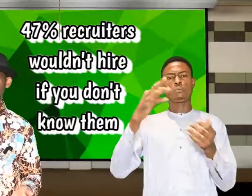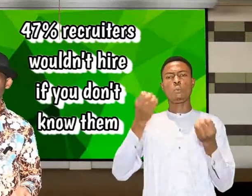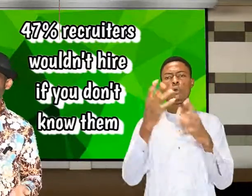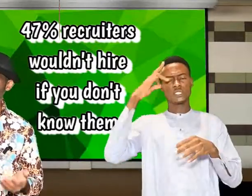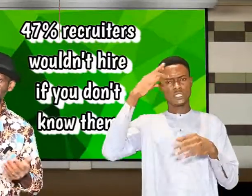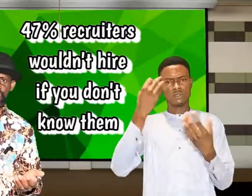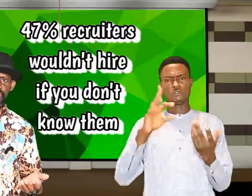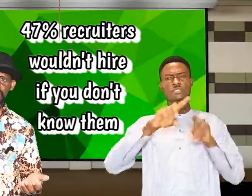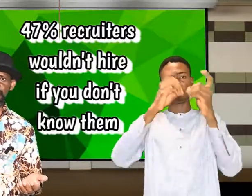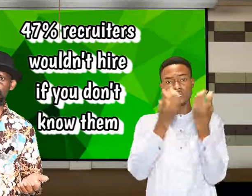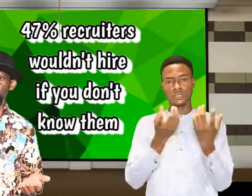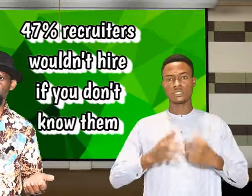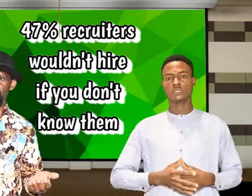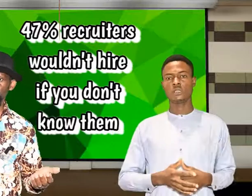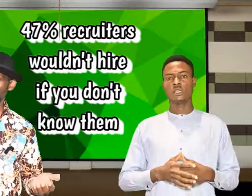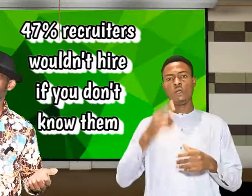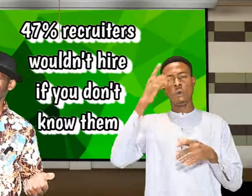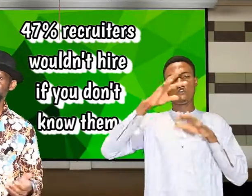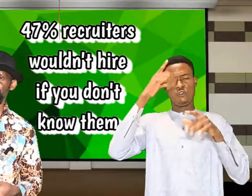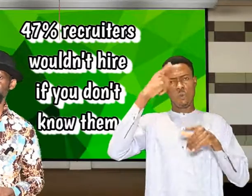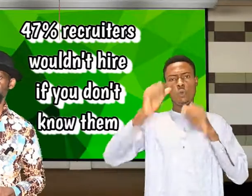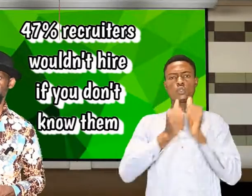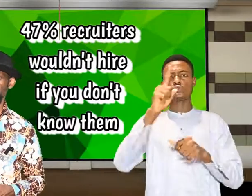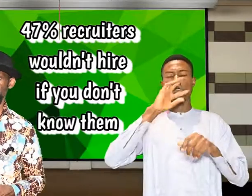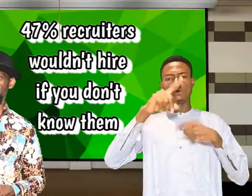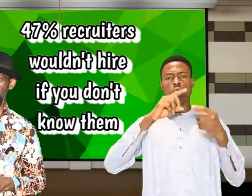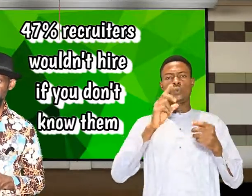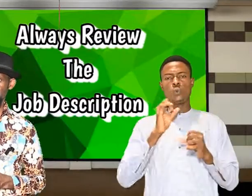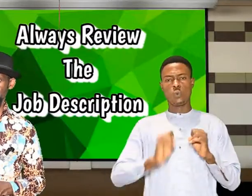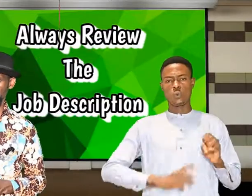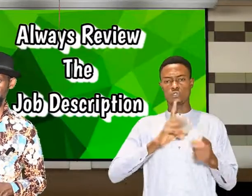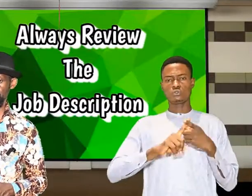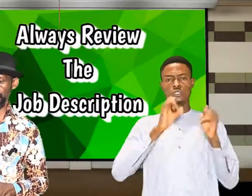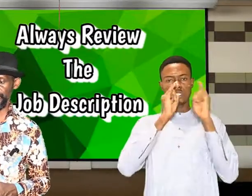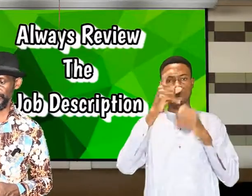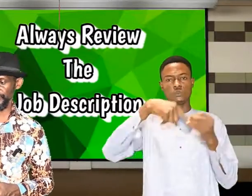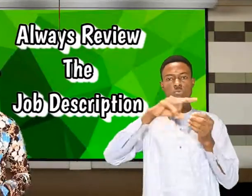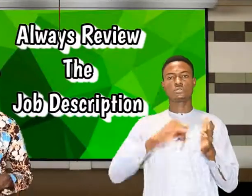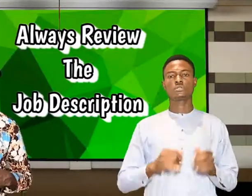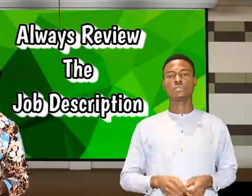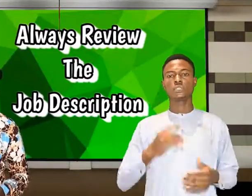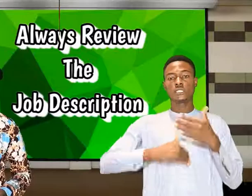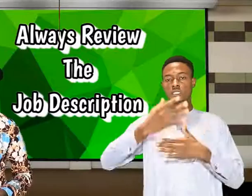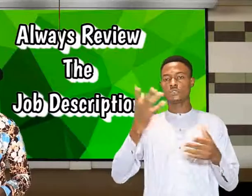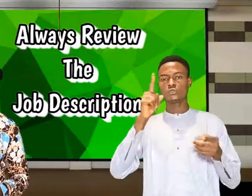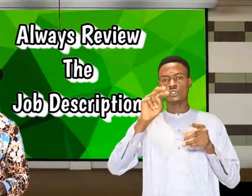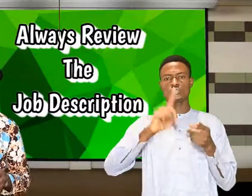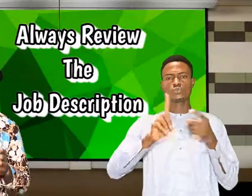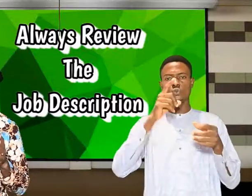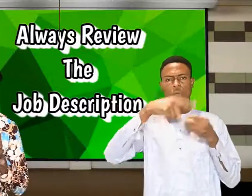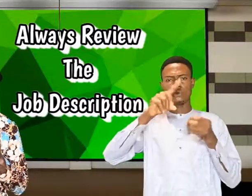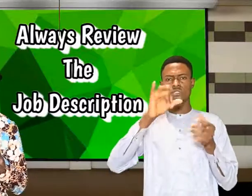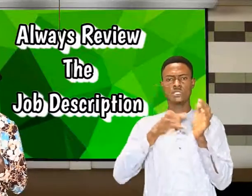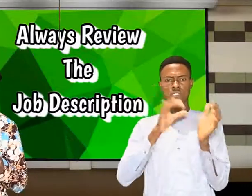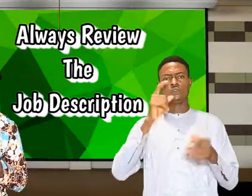in the department or vertical for which you are being interviewed. These are very important. The next thing you'll need to do will be for